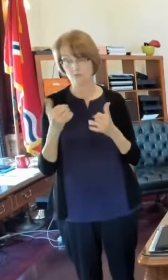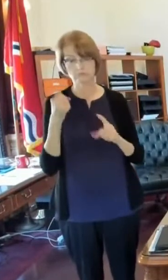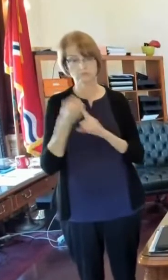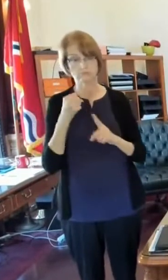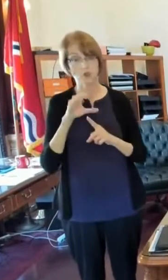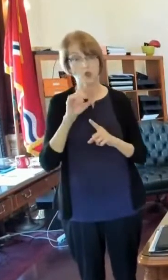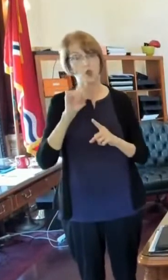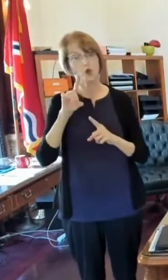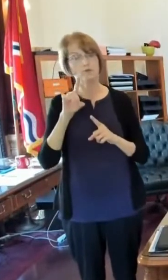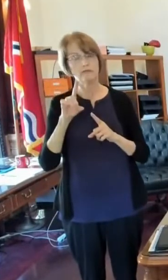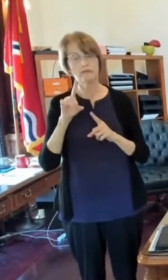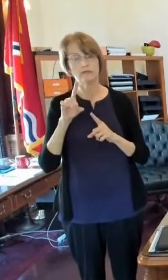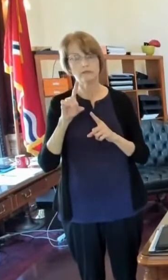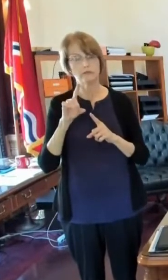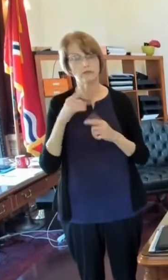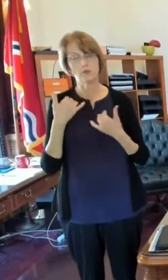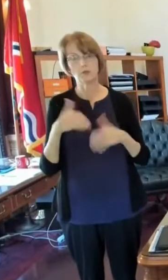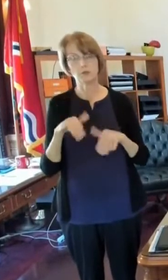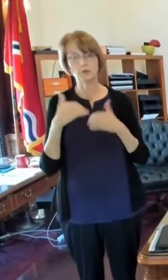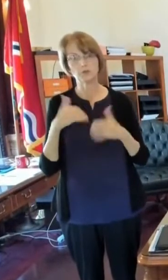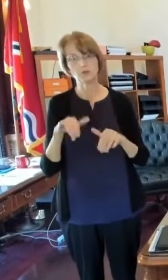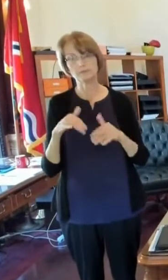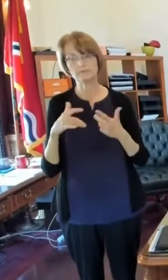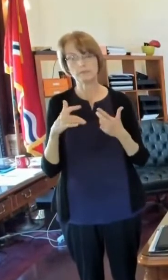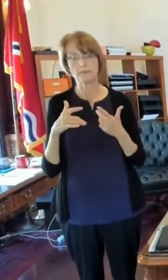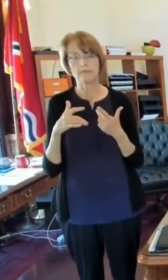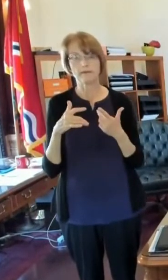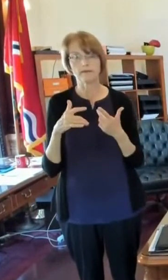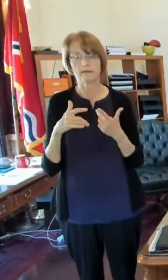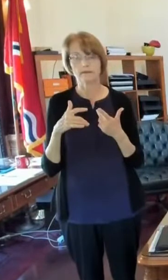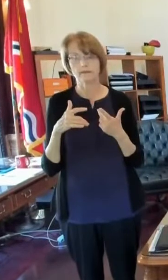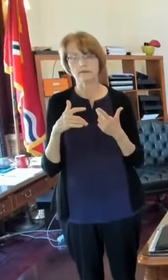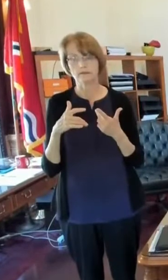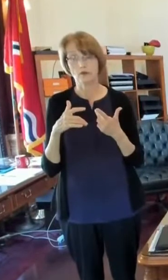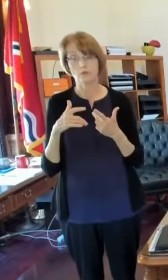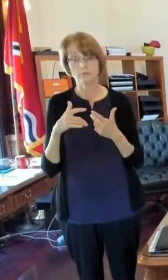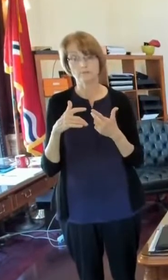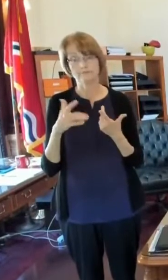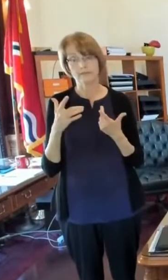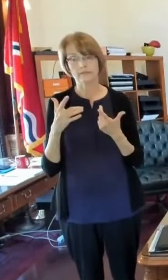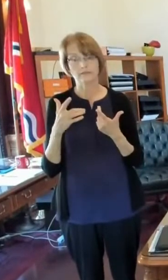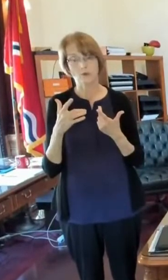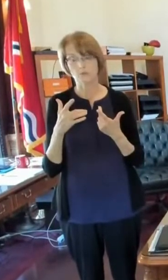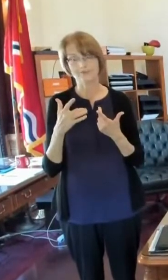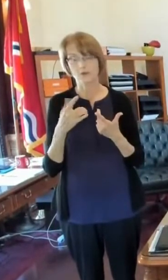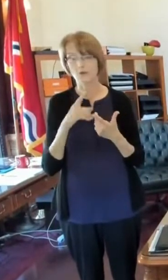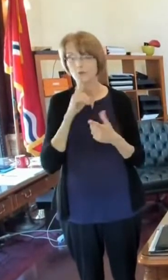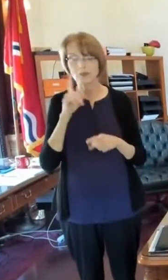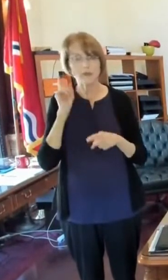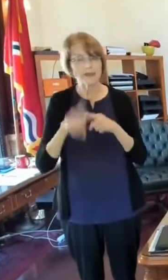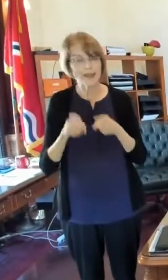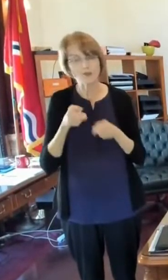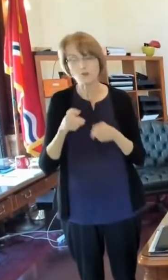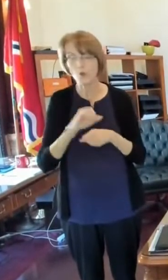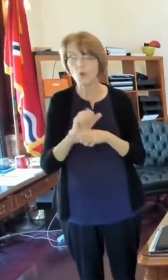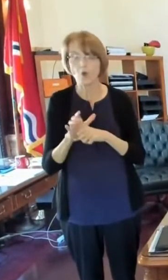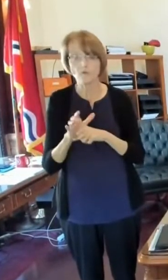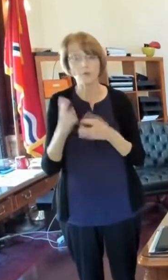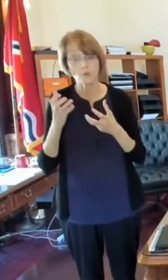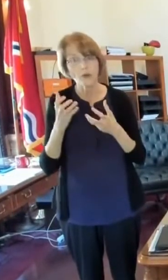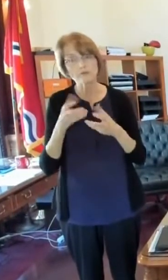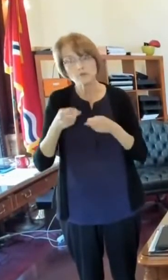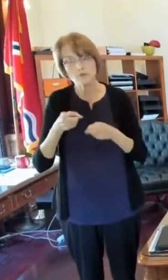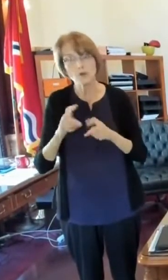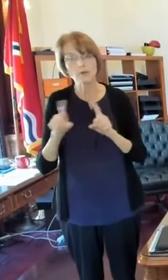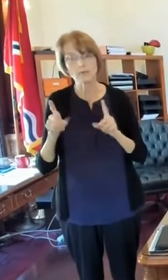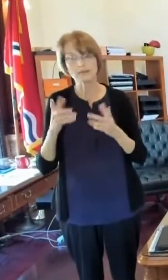it's somewhat, it's not as much in our control as we would like for it to be. And so